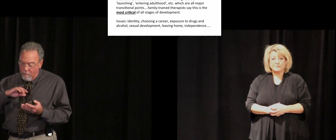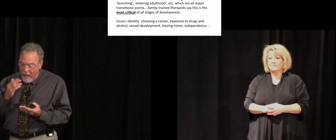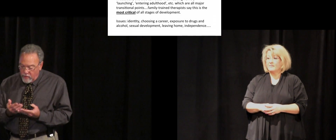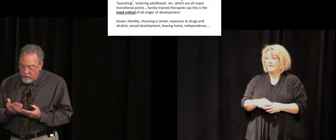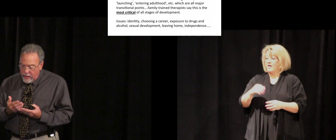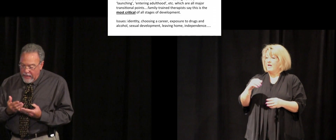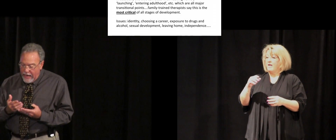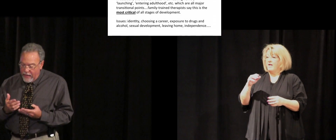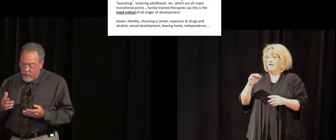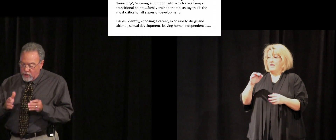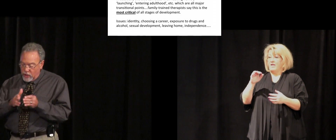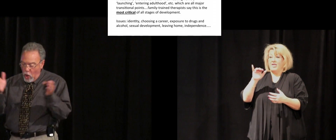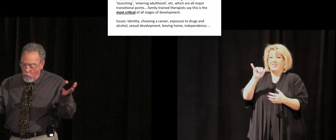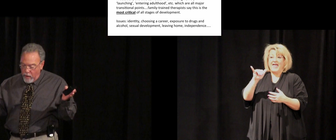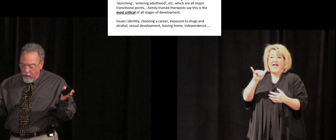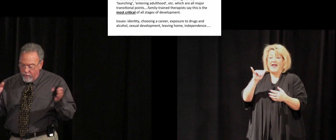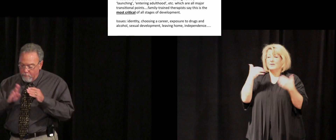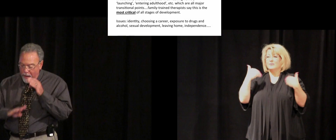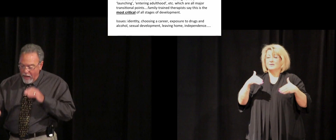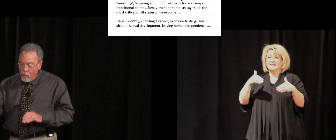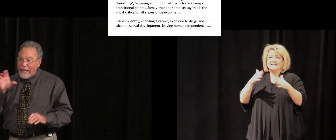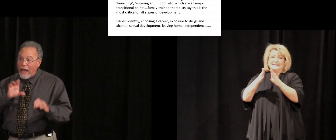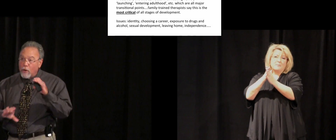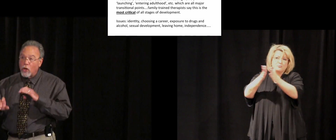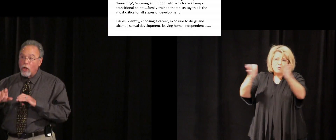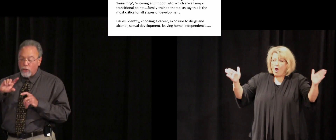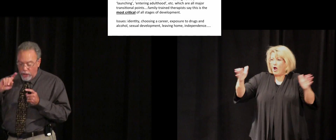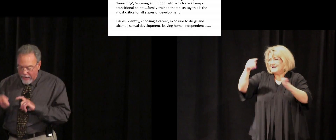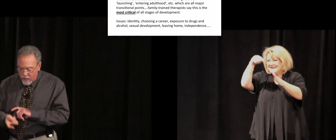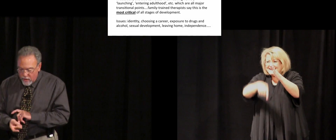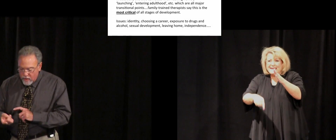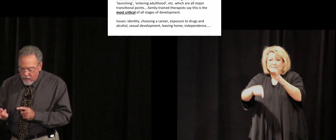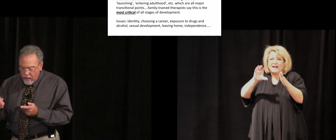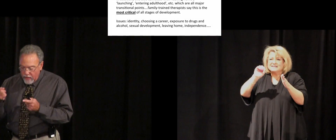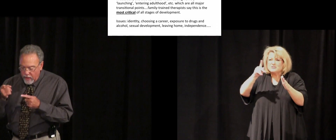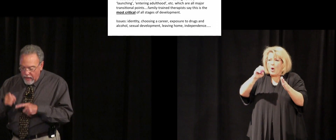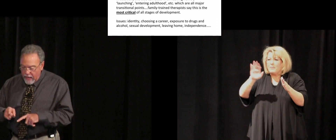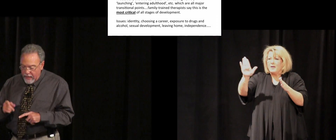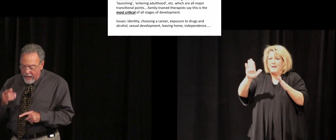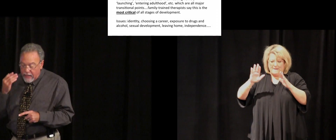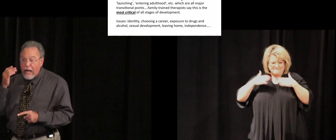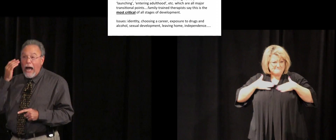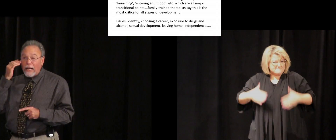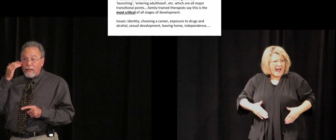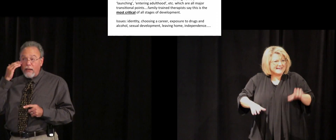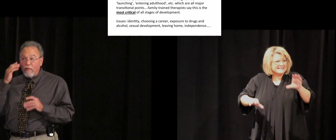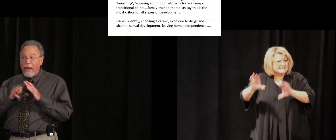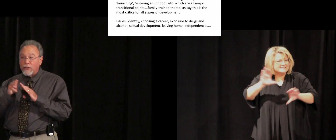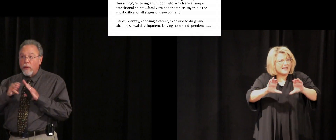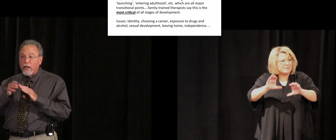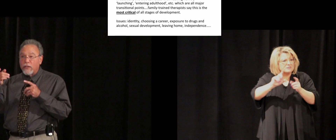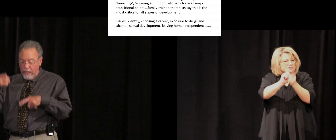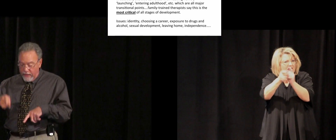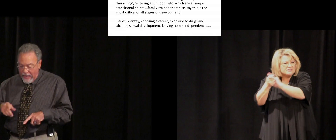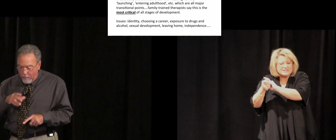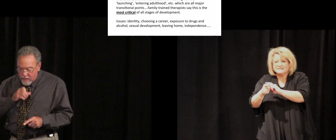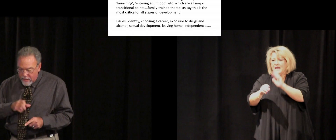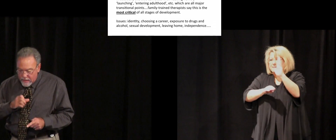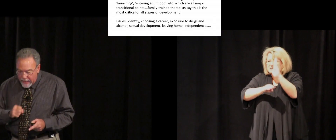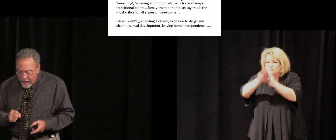And yet, we expect our students to emotionally develop by luck, by observing the